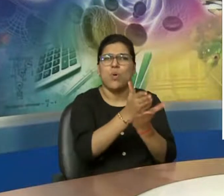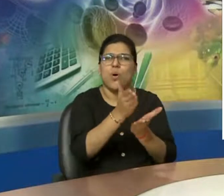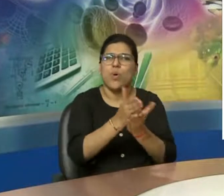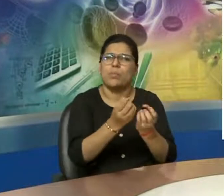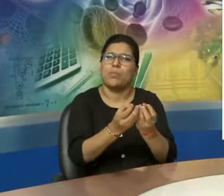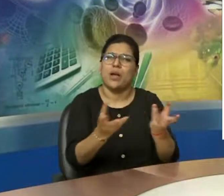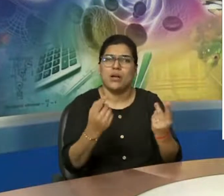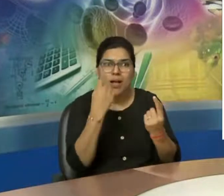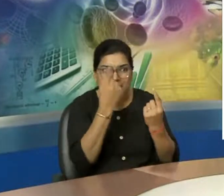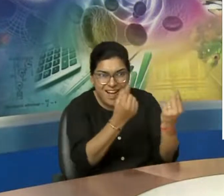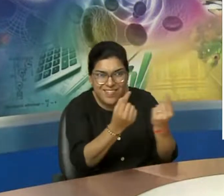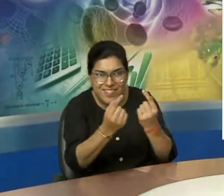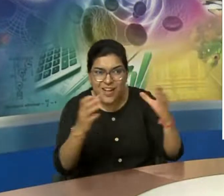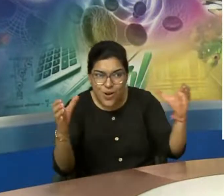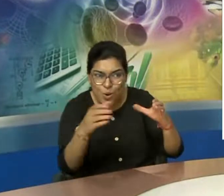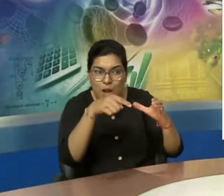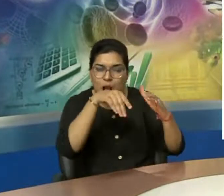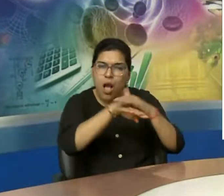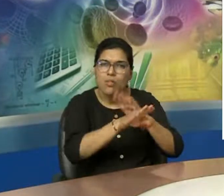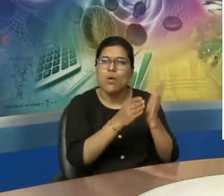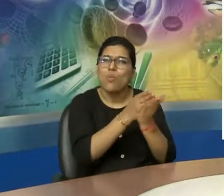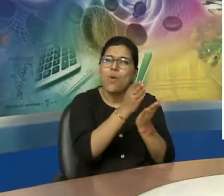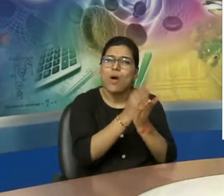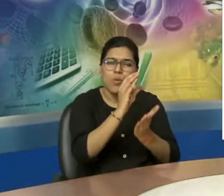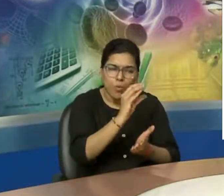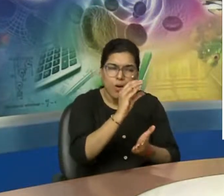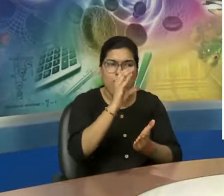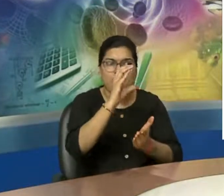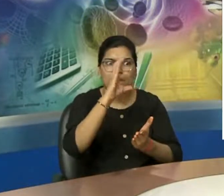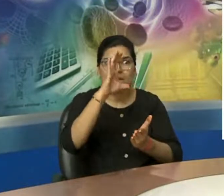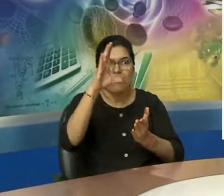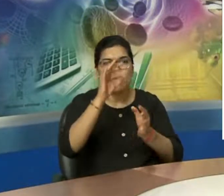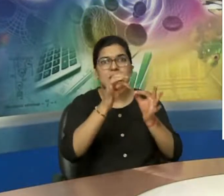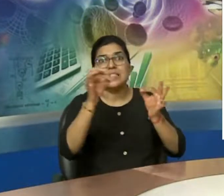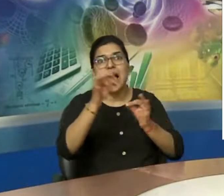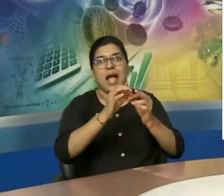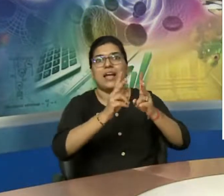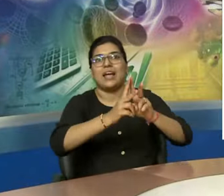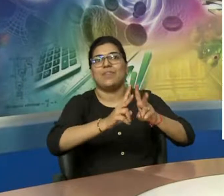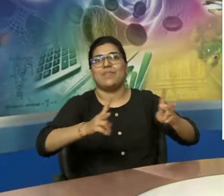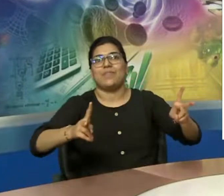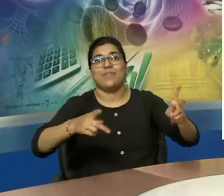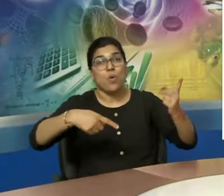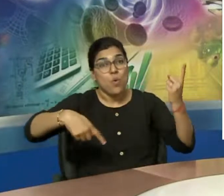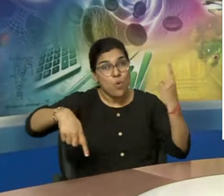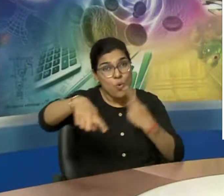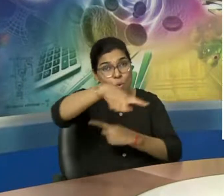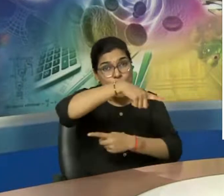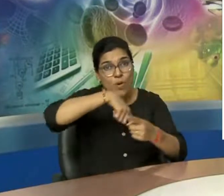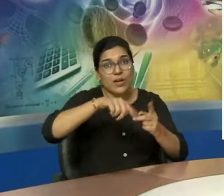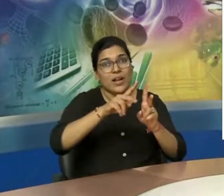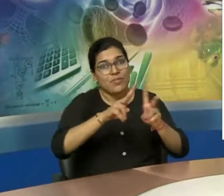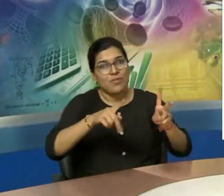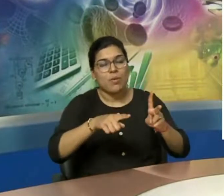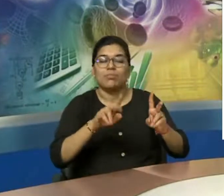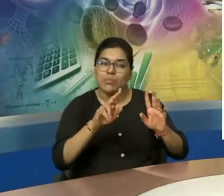So there are many variations, and those variations that enable the species to